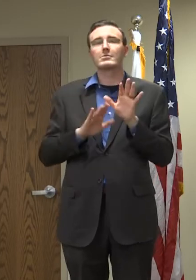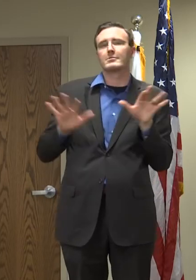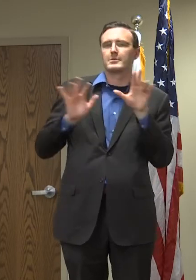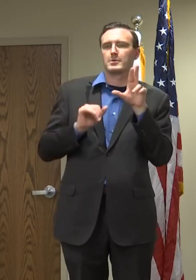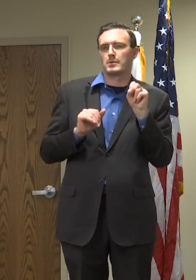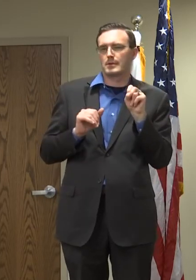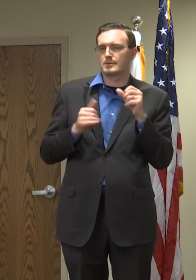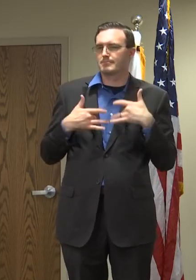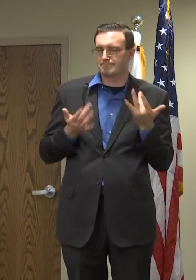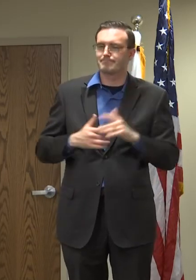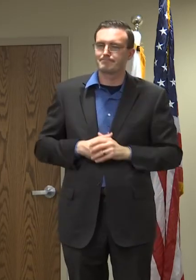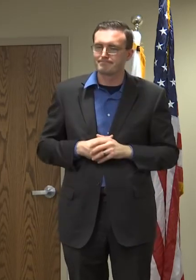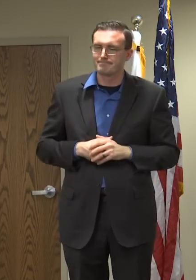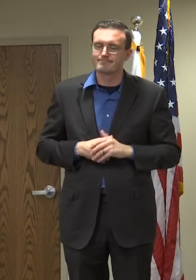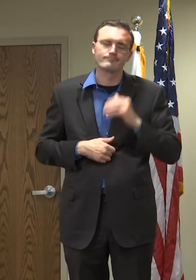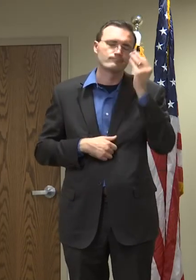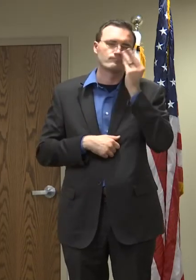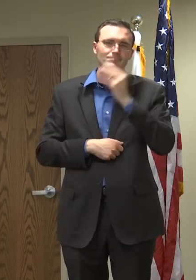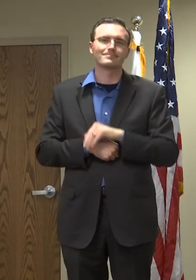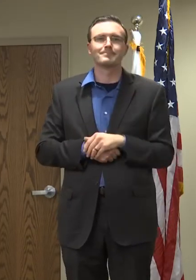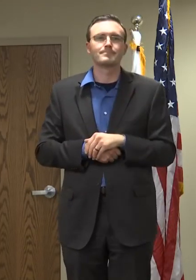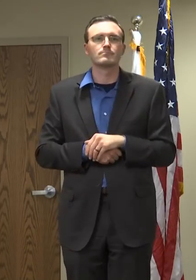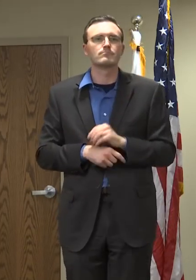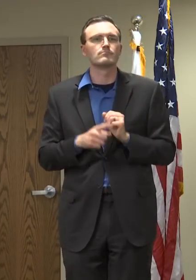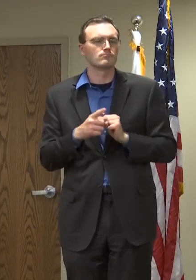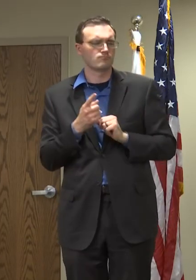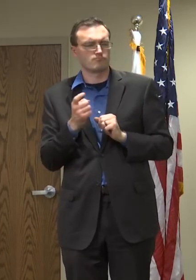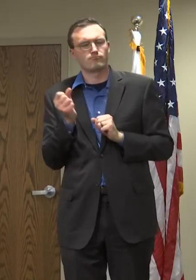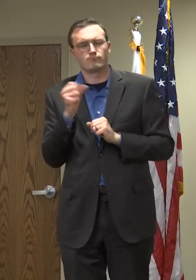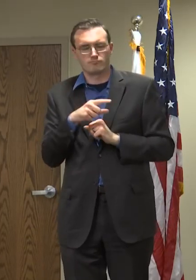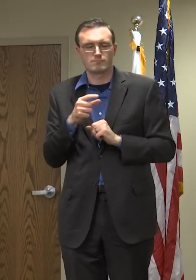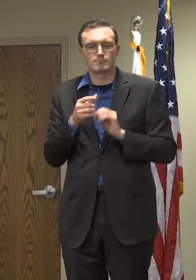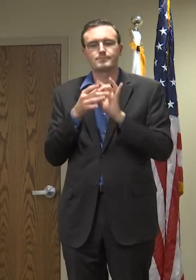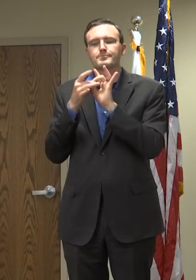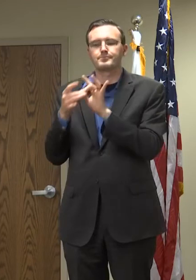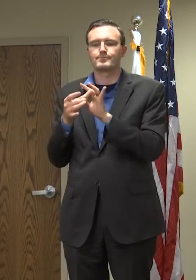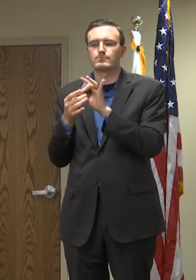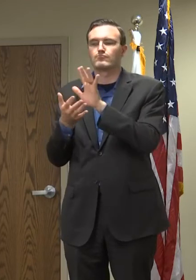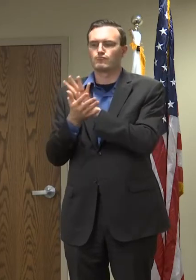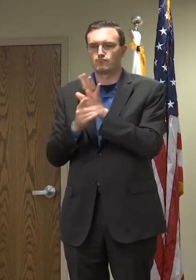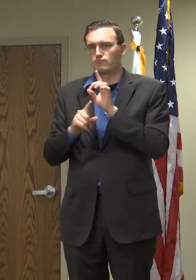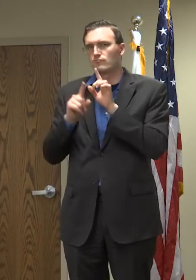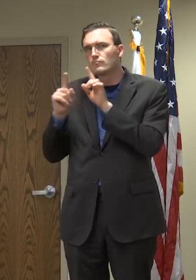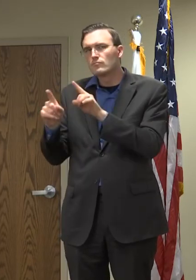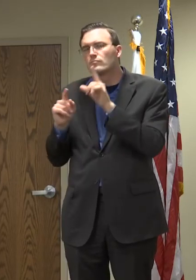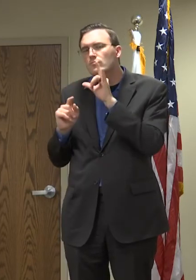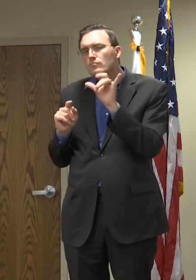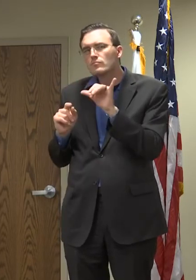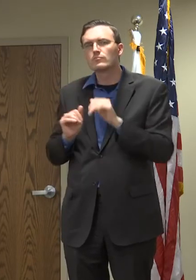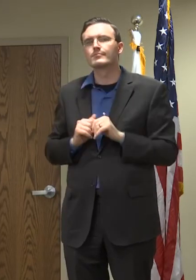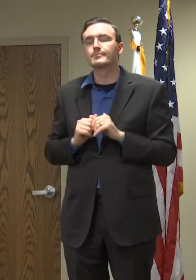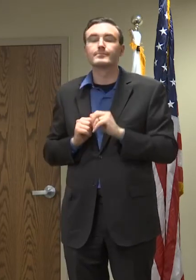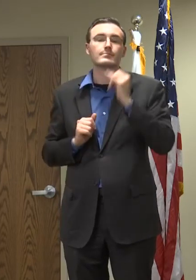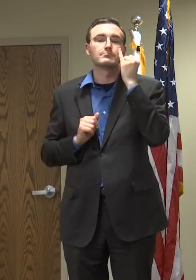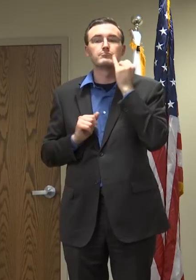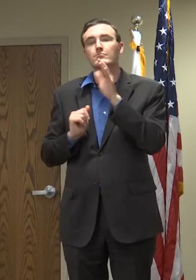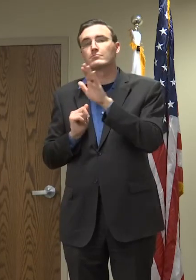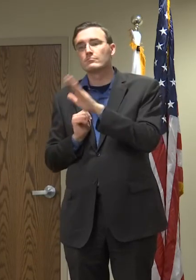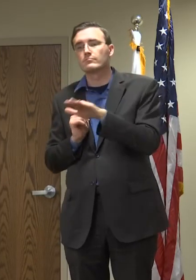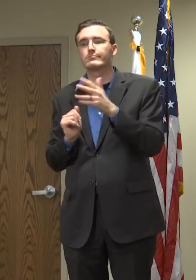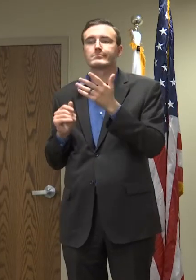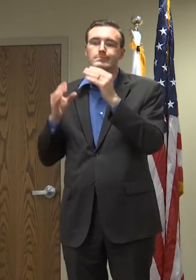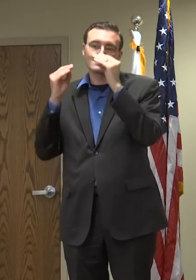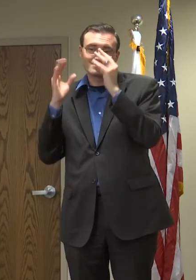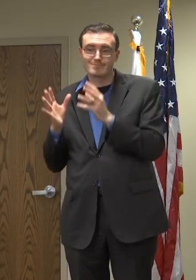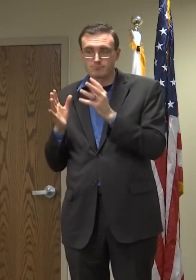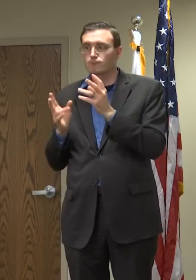It's going to be talking about more of like the protocol when it comes to like being in school. And so, so what if the child or teacher in the classroom ends up getting the